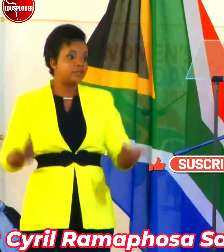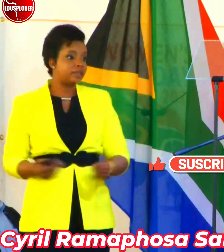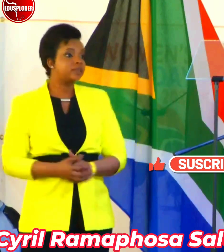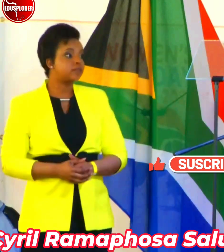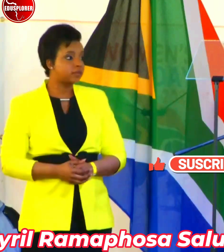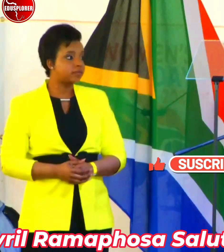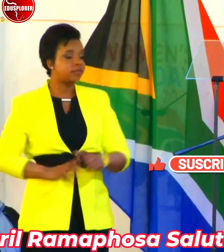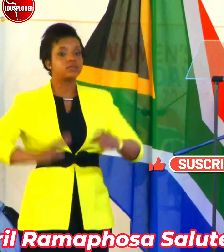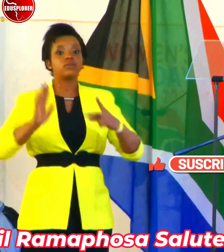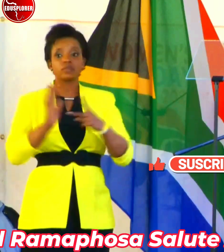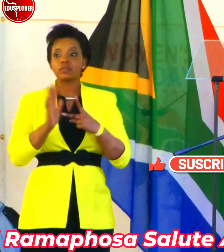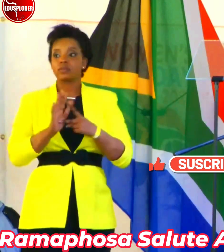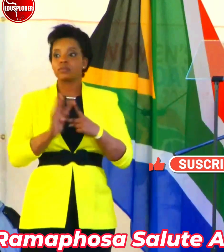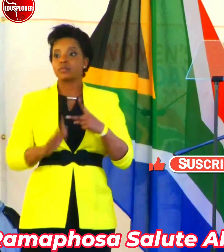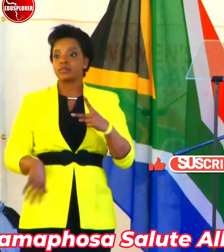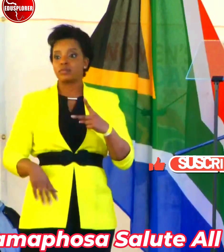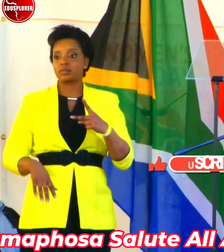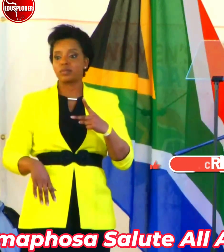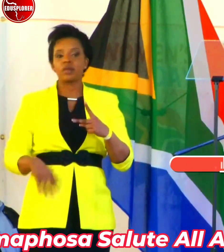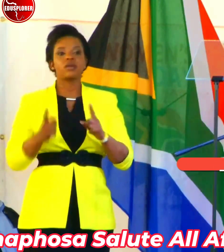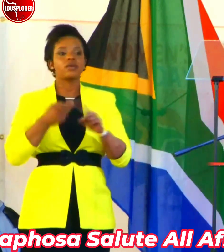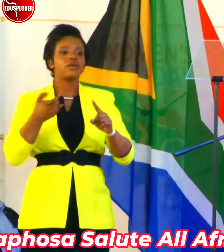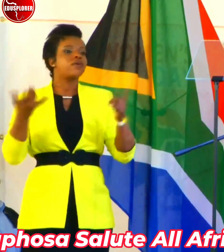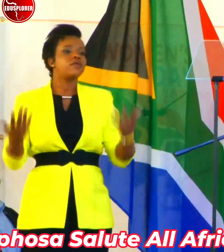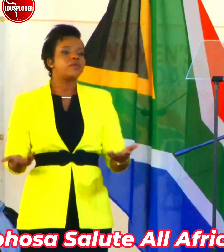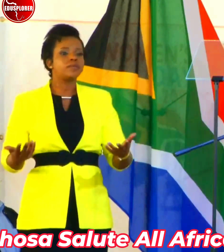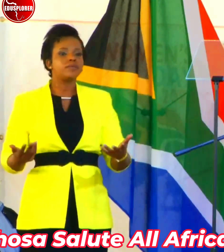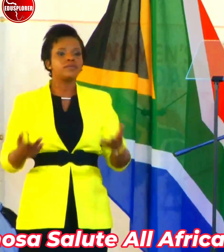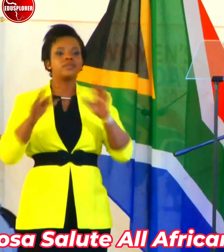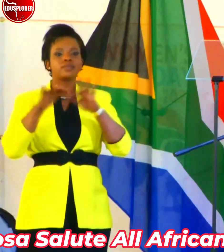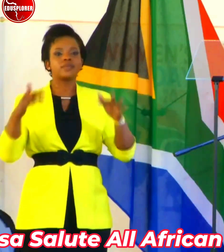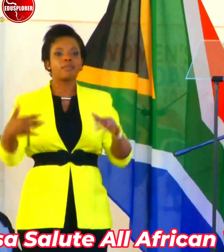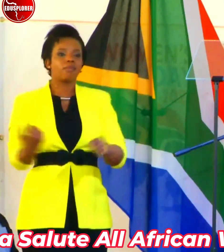also because they came from the working class stock.